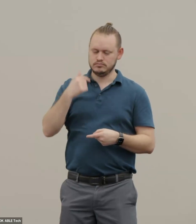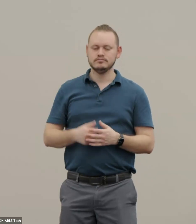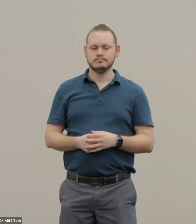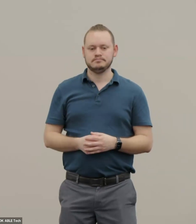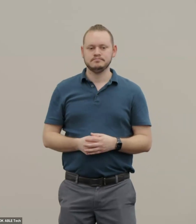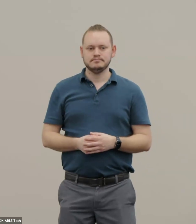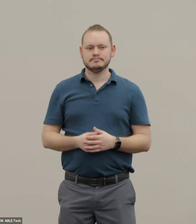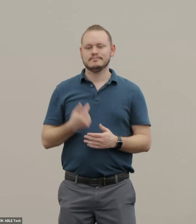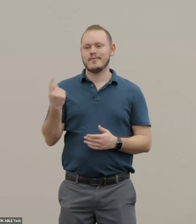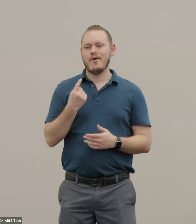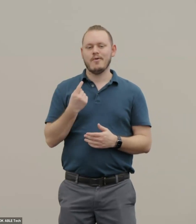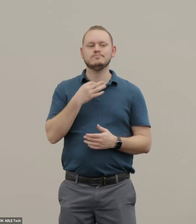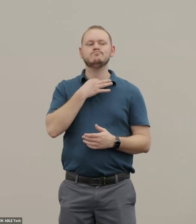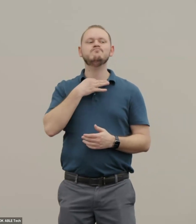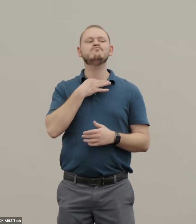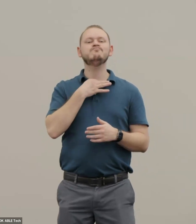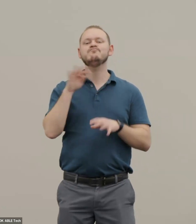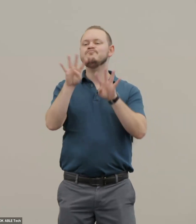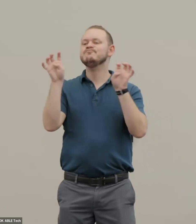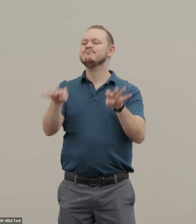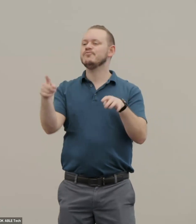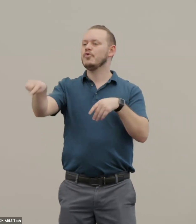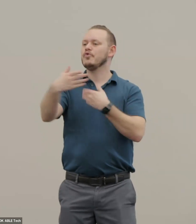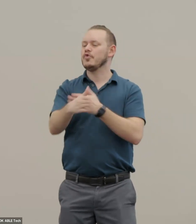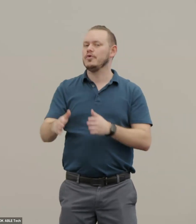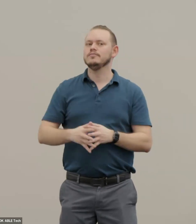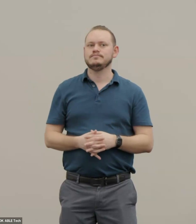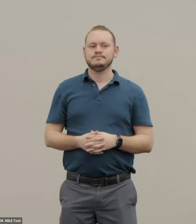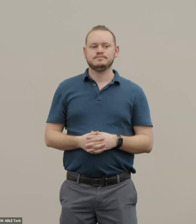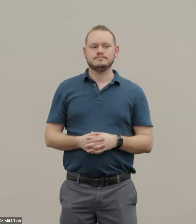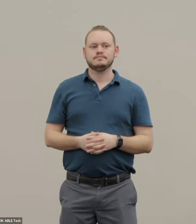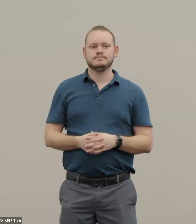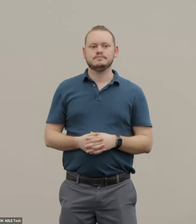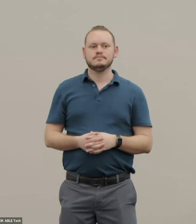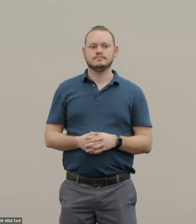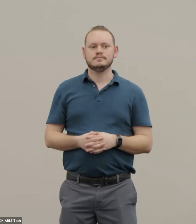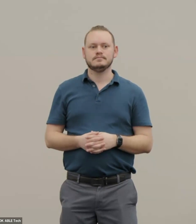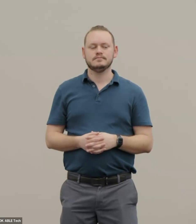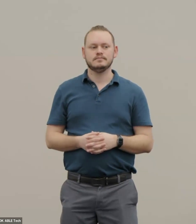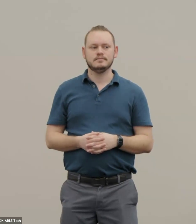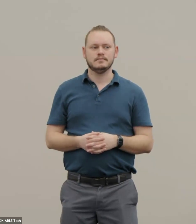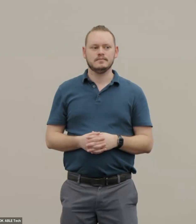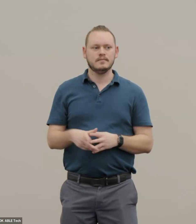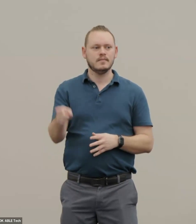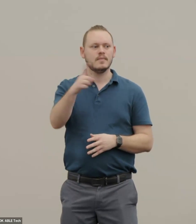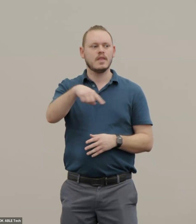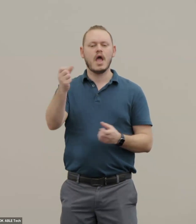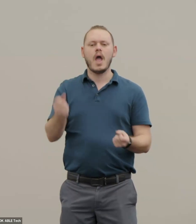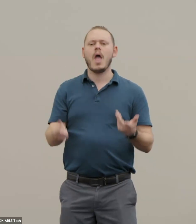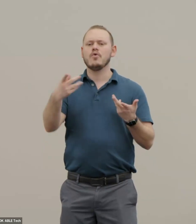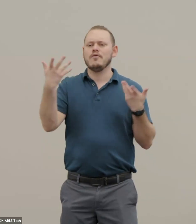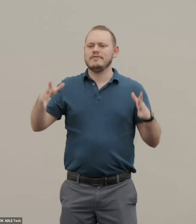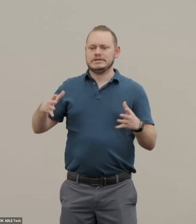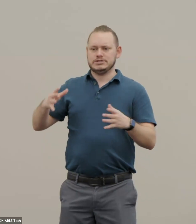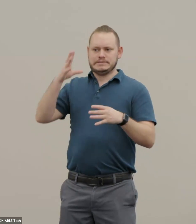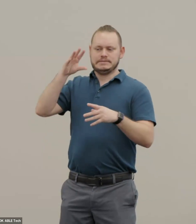like to poll the room. How many of you actually had training on how to use Microsoft